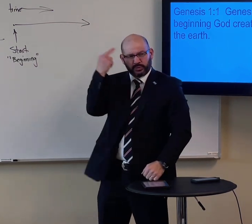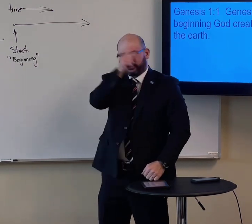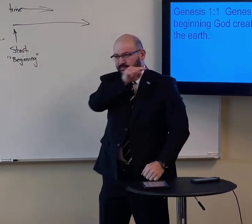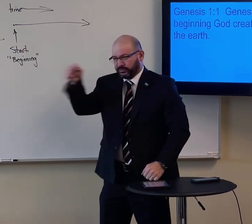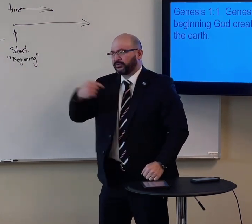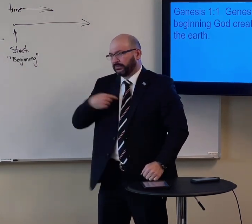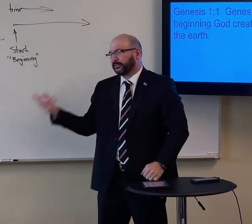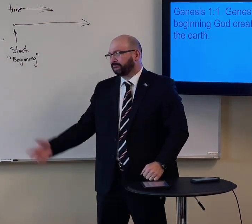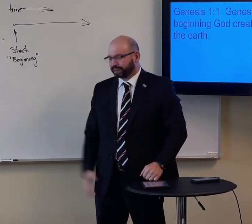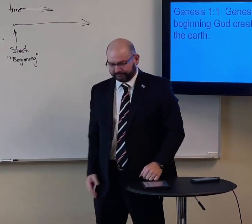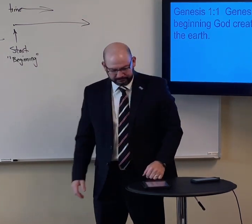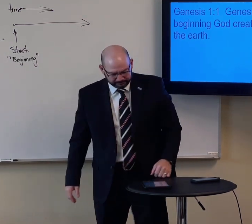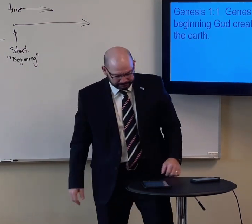There's a special reason for you and me.